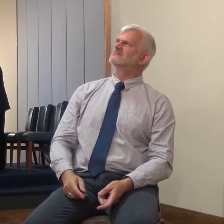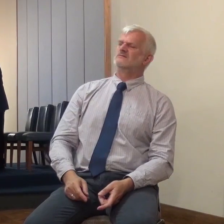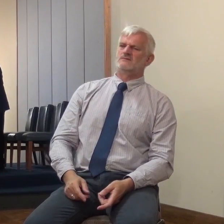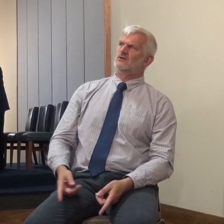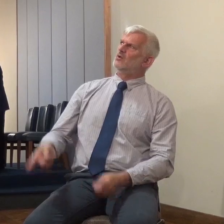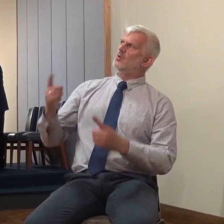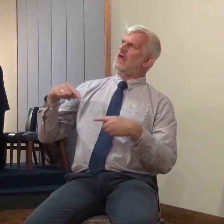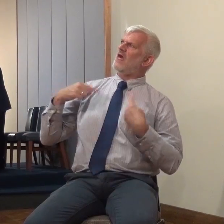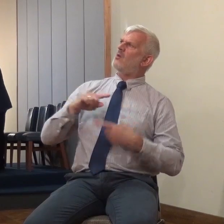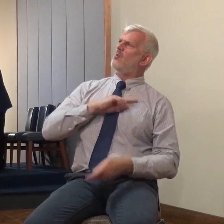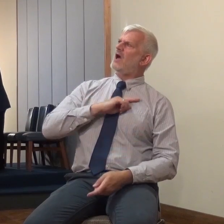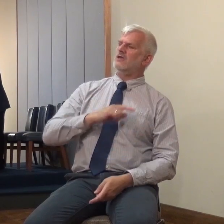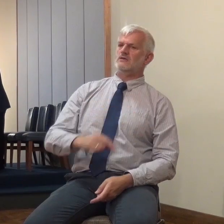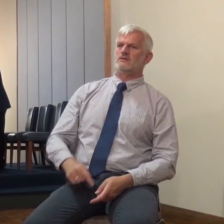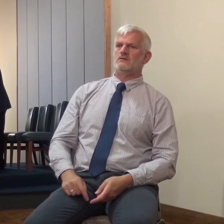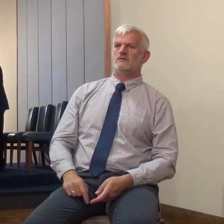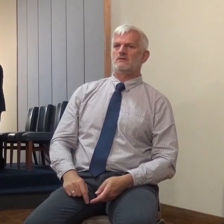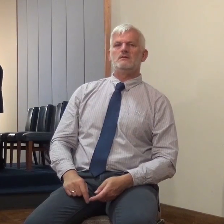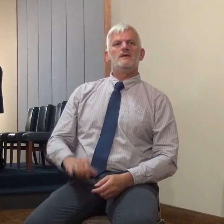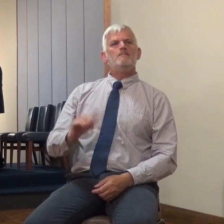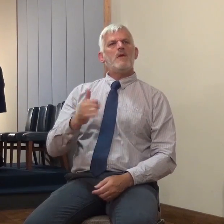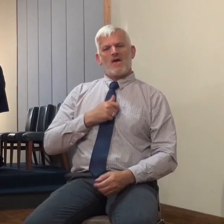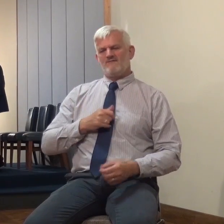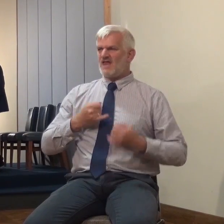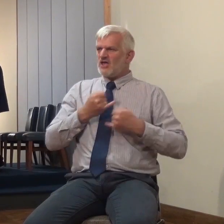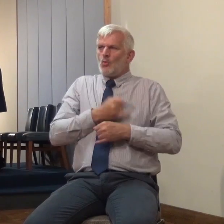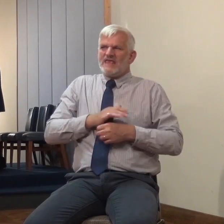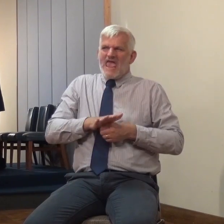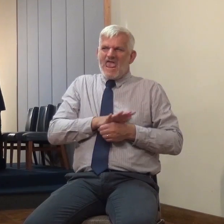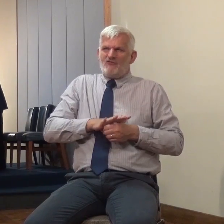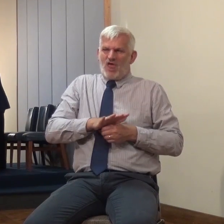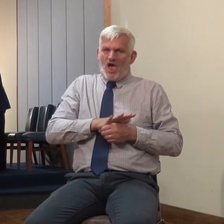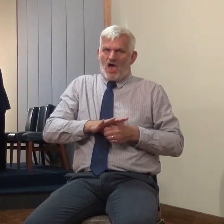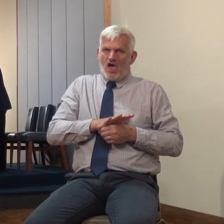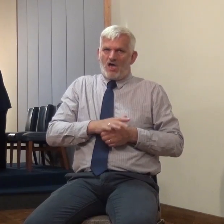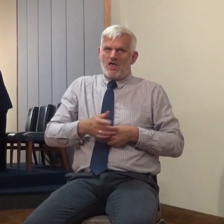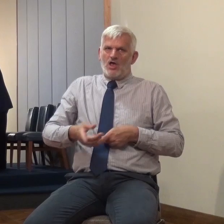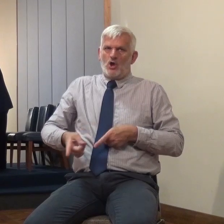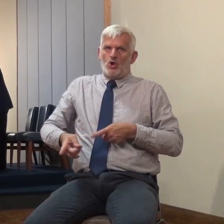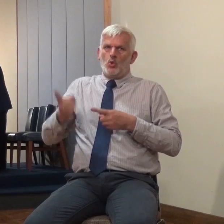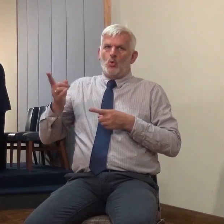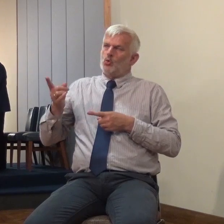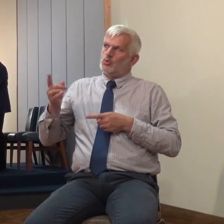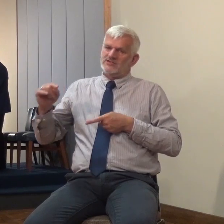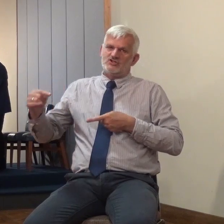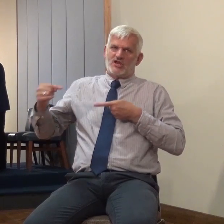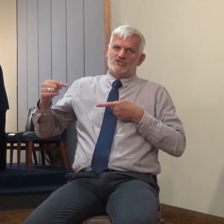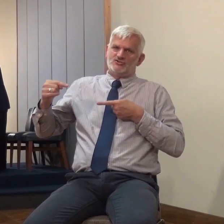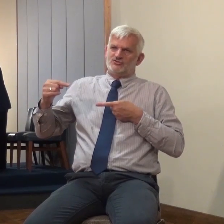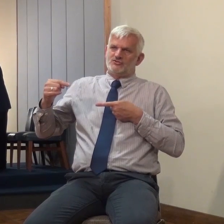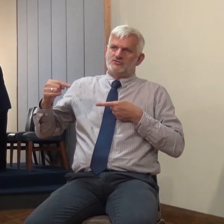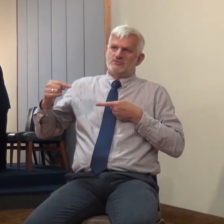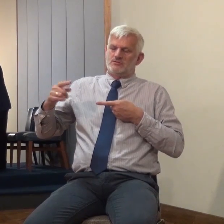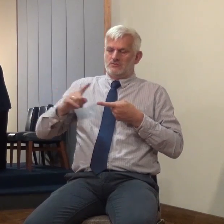an area of known weakness and difficulty. We might have had a comfortable ride, but it's time to toughen